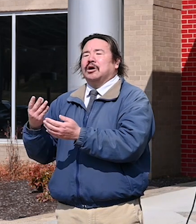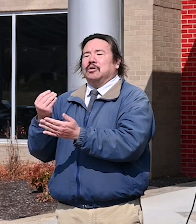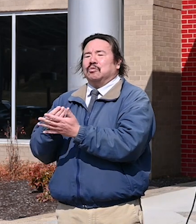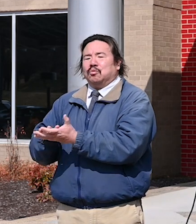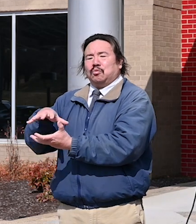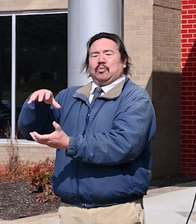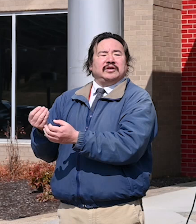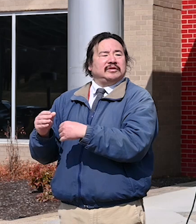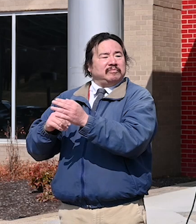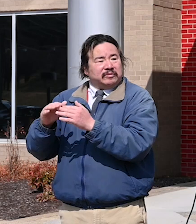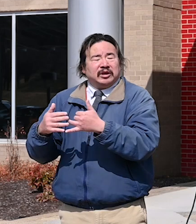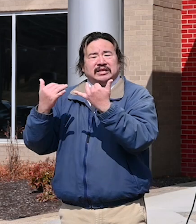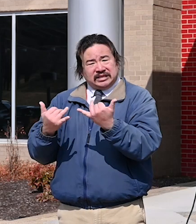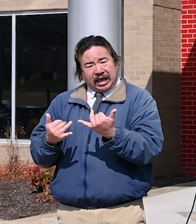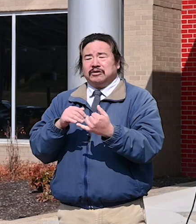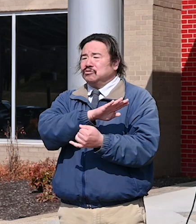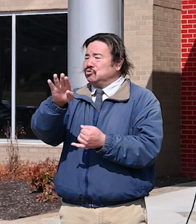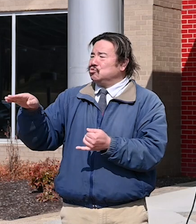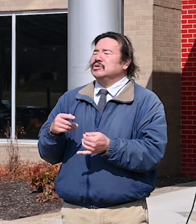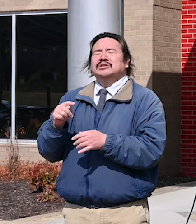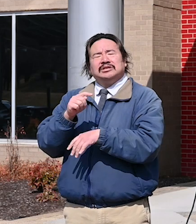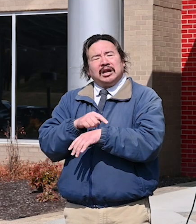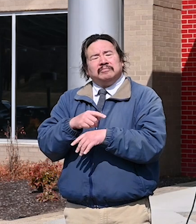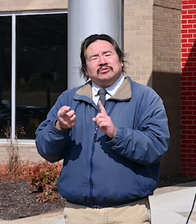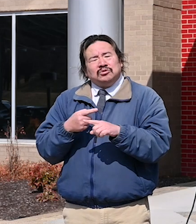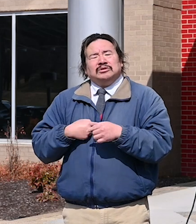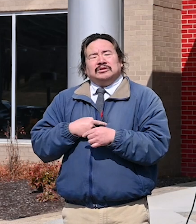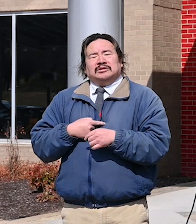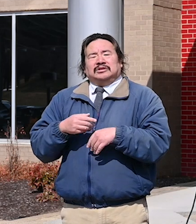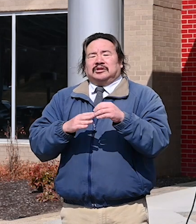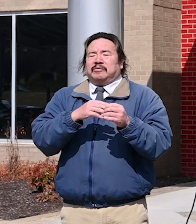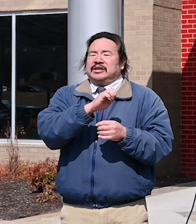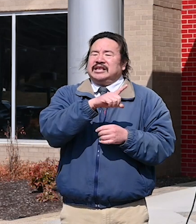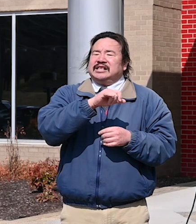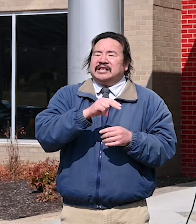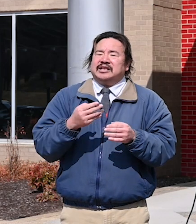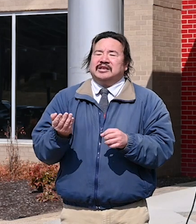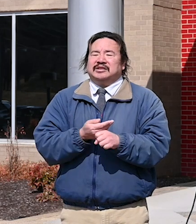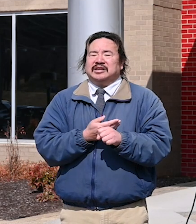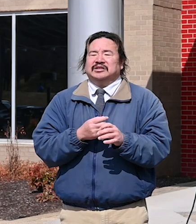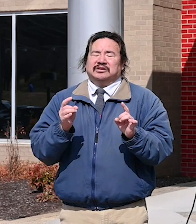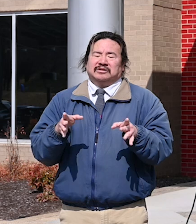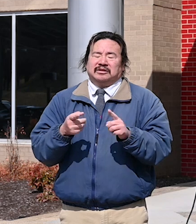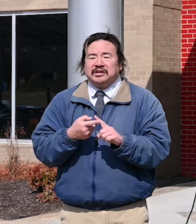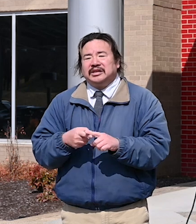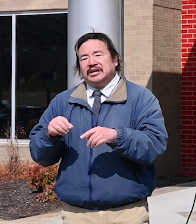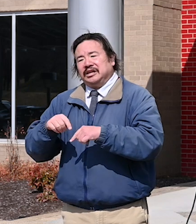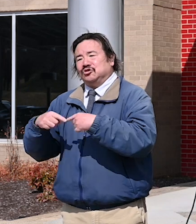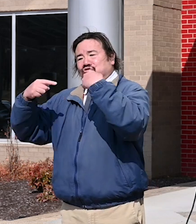builder. Now can be your time to turn the Elon Musk firing tragedy into